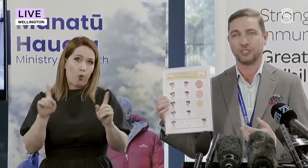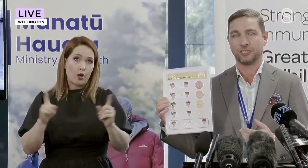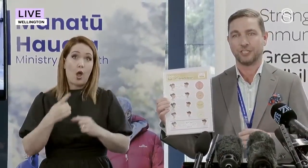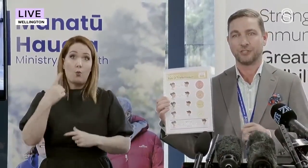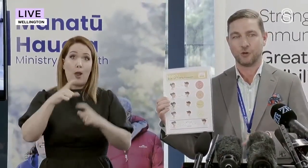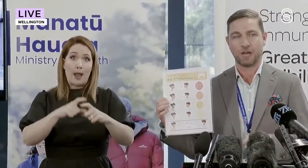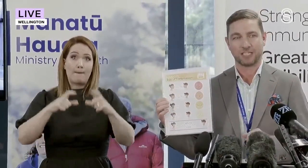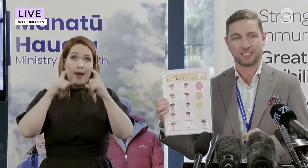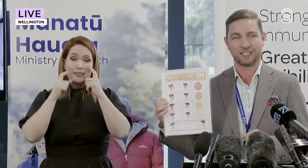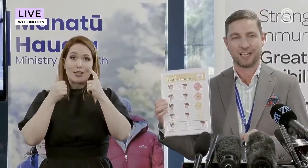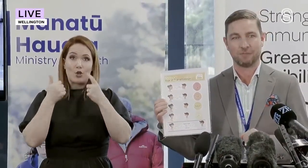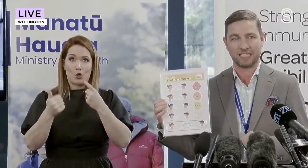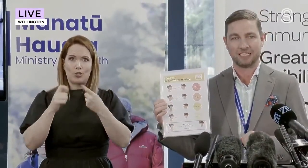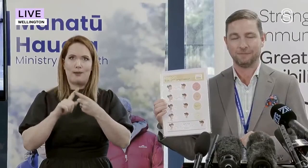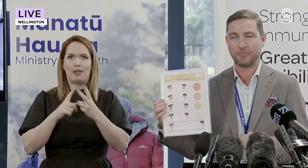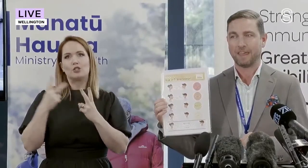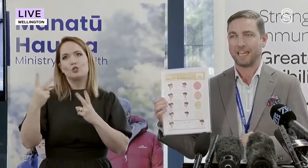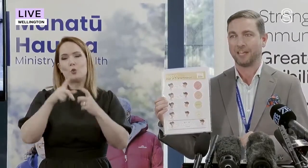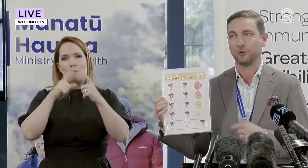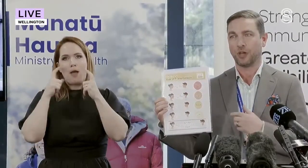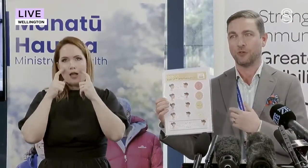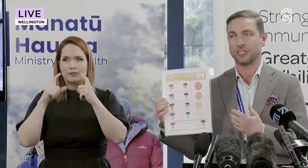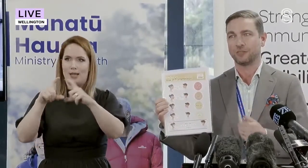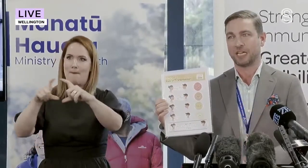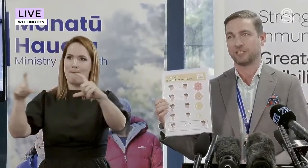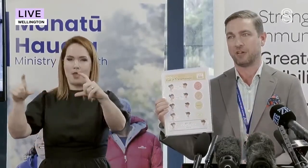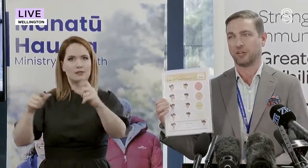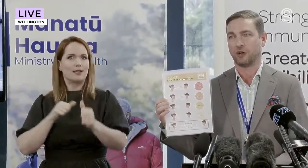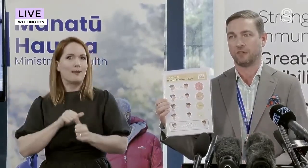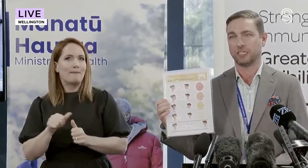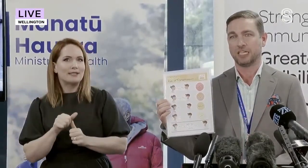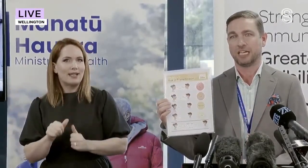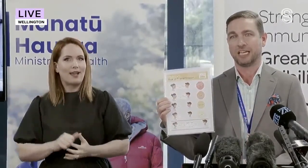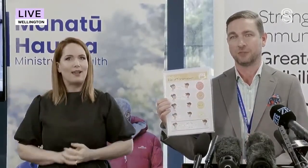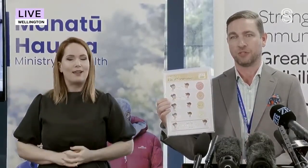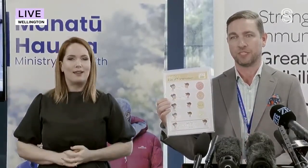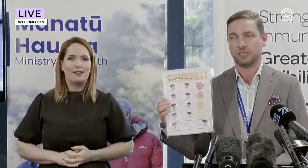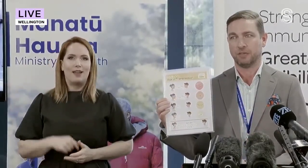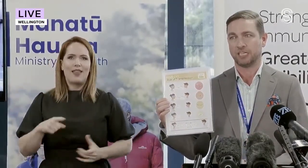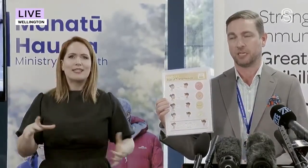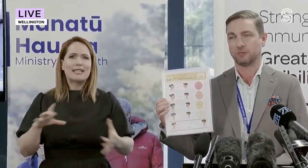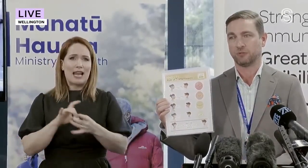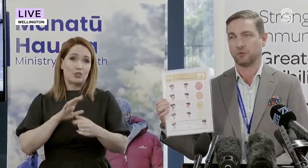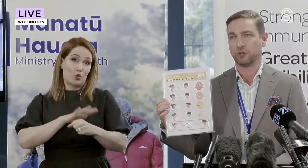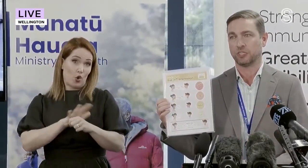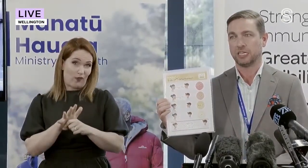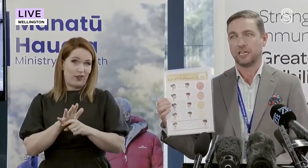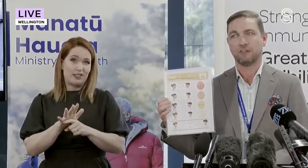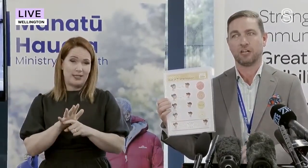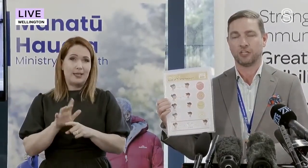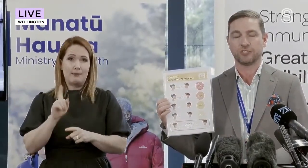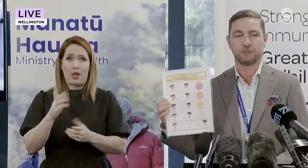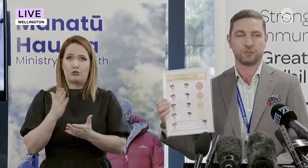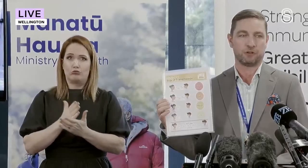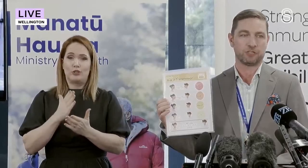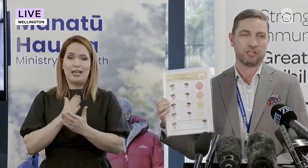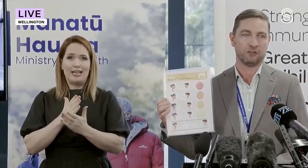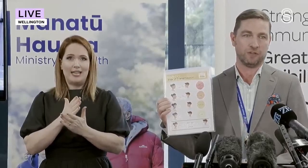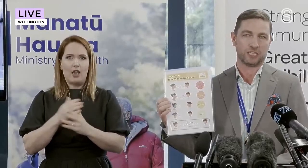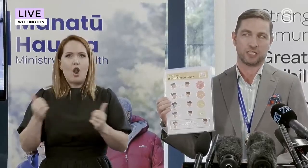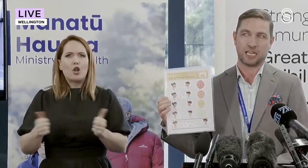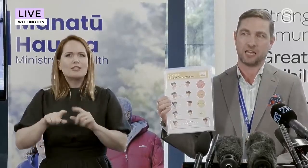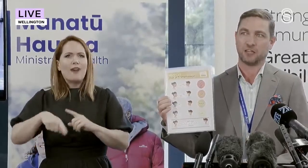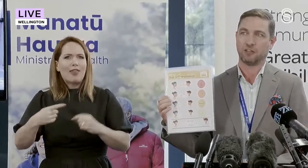is good, two masks are better. And although this is based around COVID, as we've said many times before, there are lots of